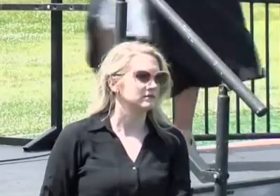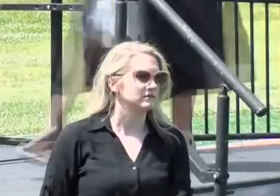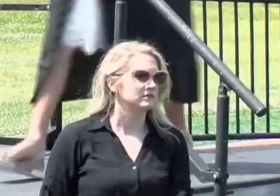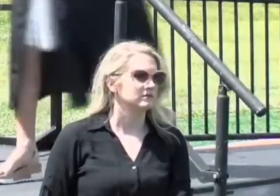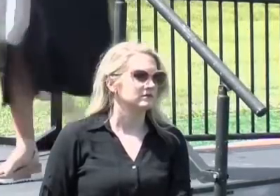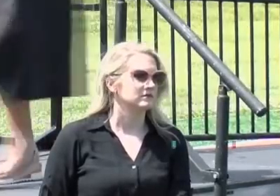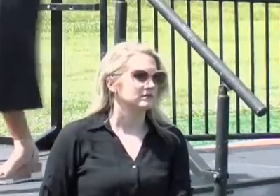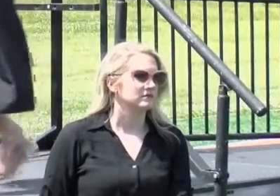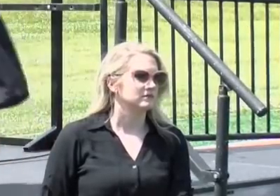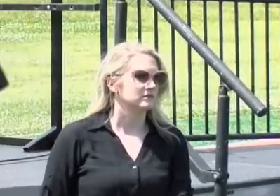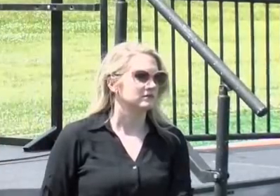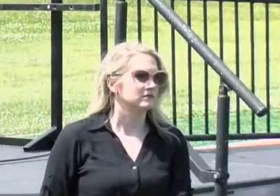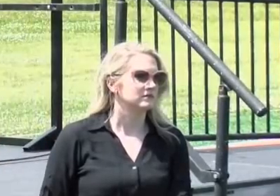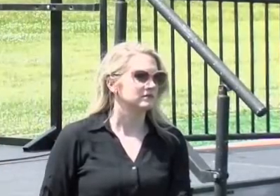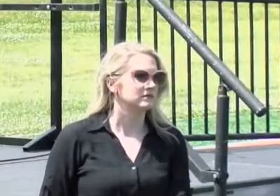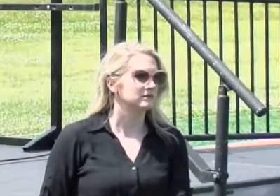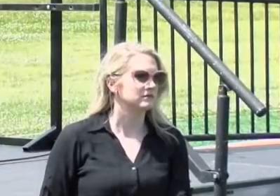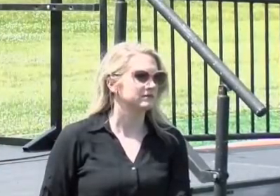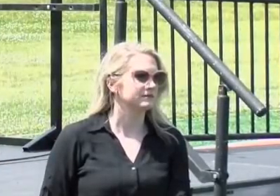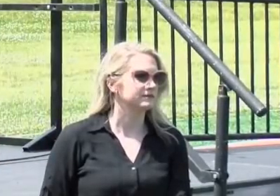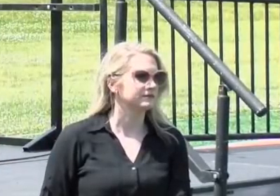Sarah Amro.